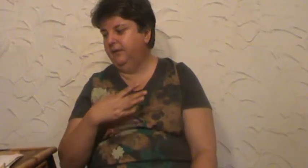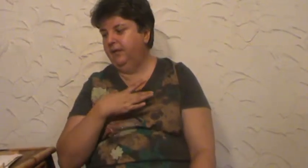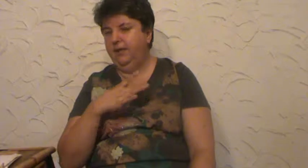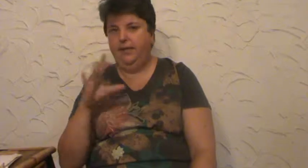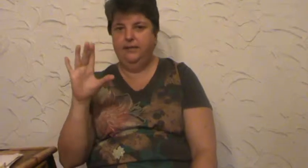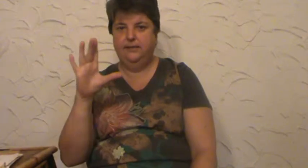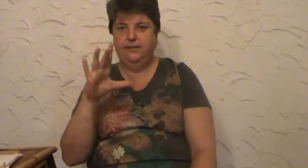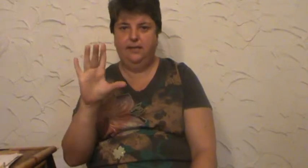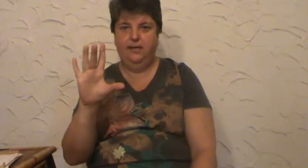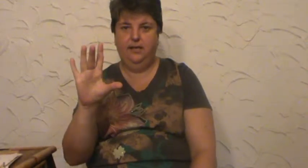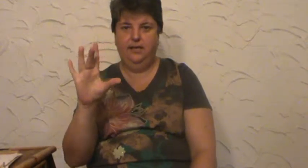is,